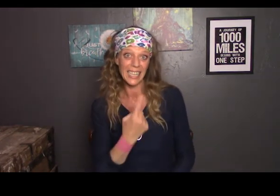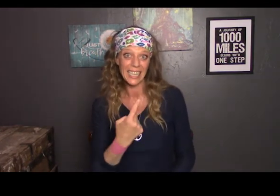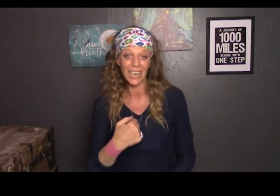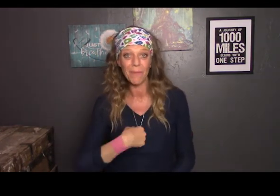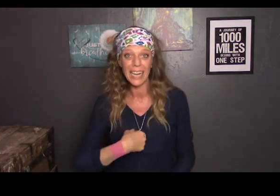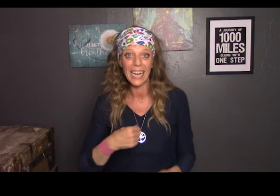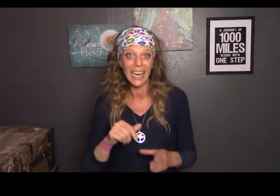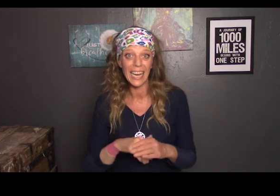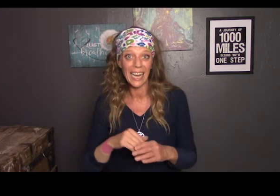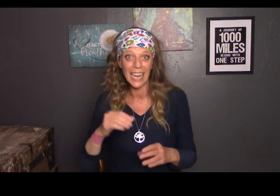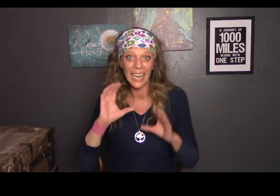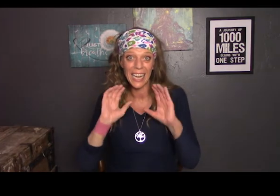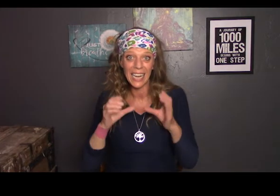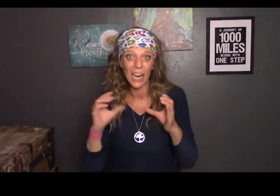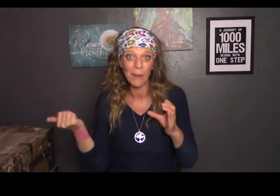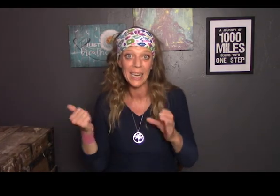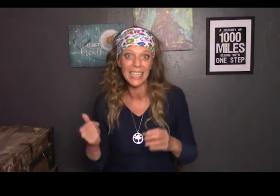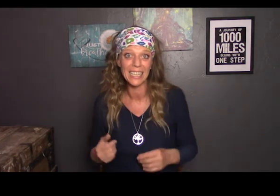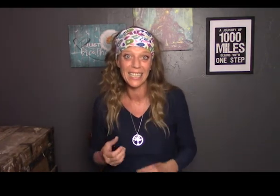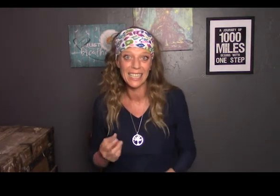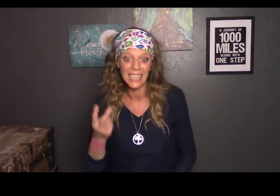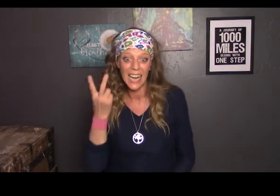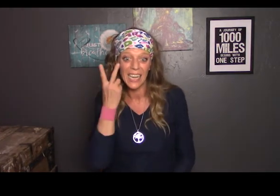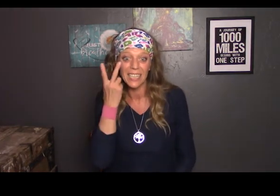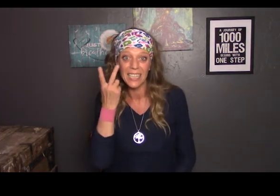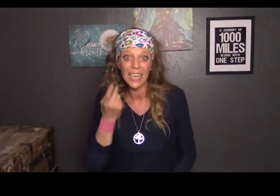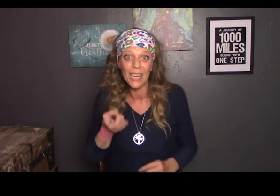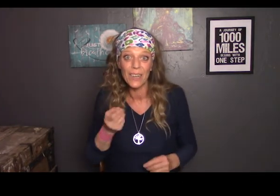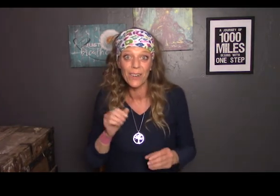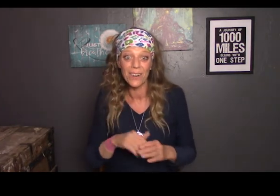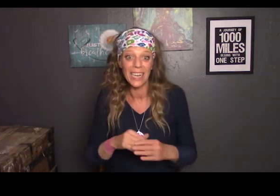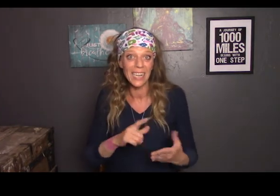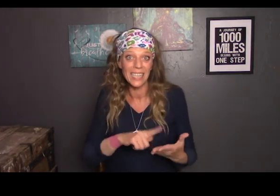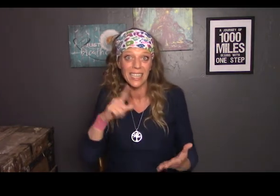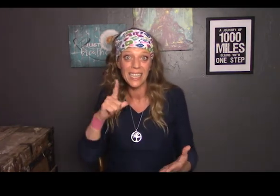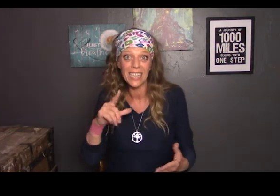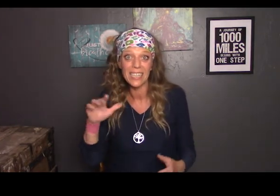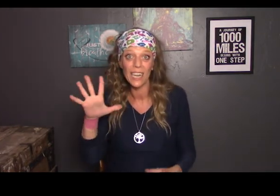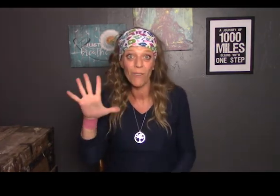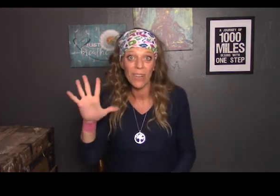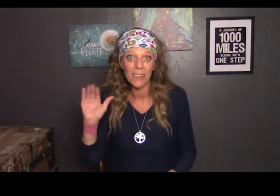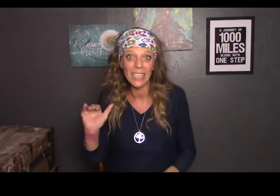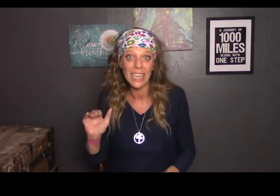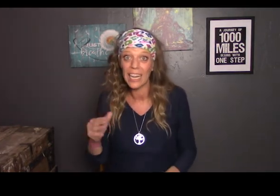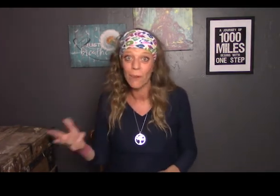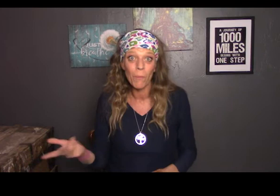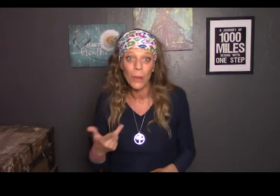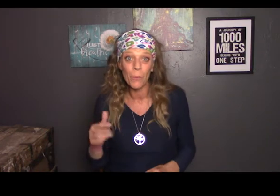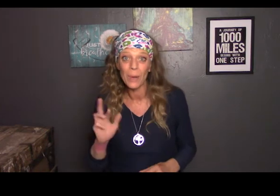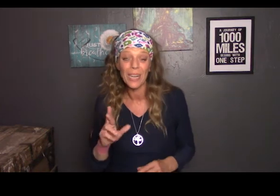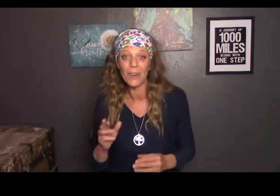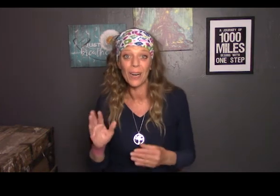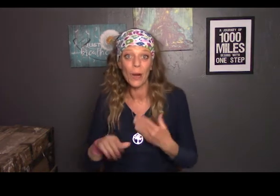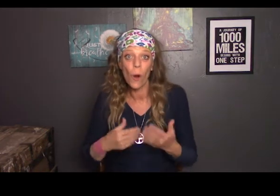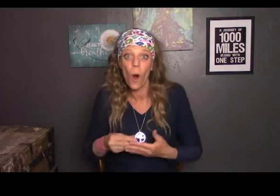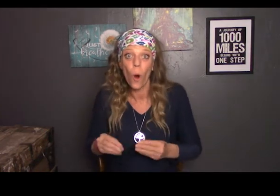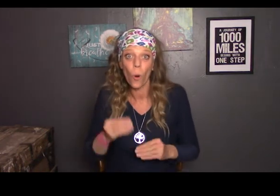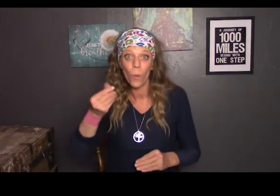Tell me in comments. See you in lesson 15. We are